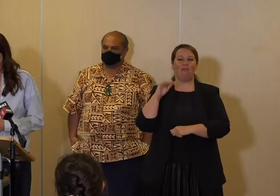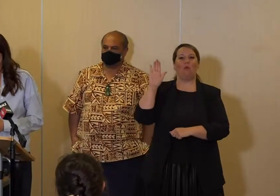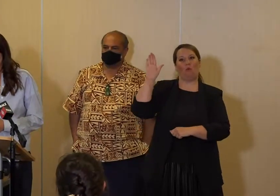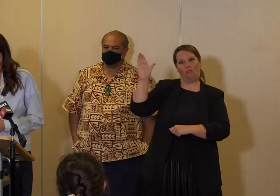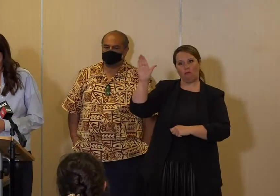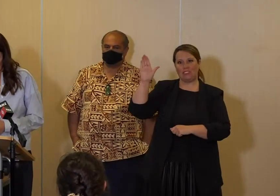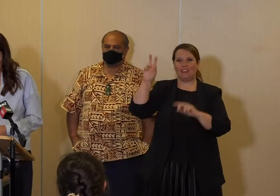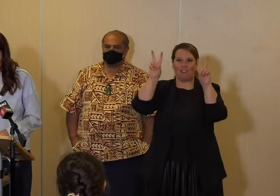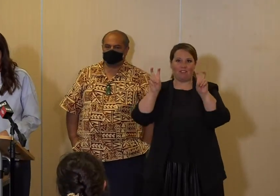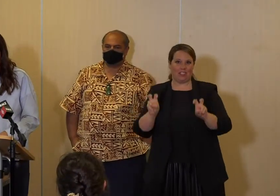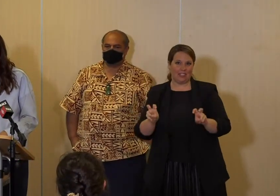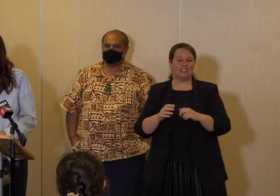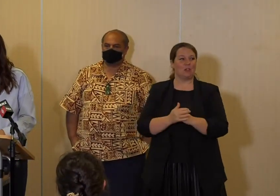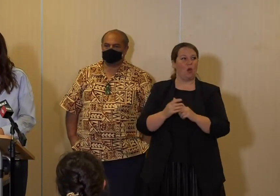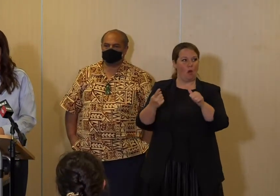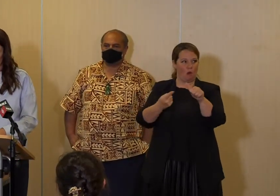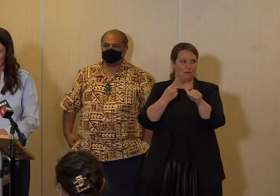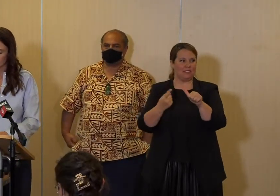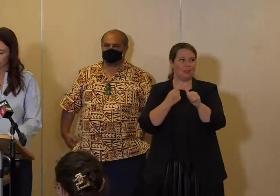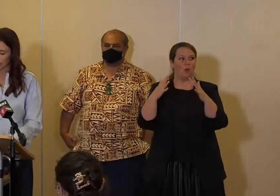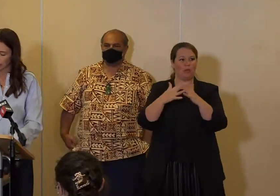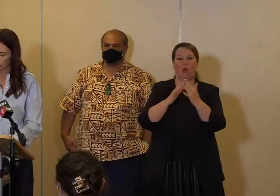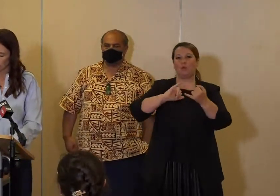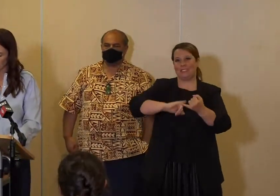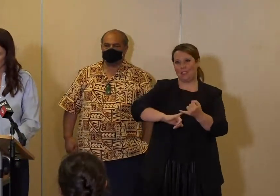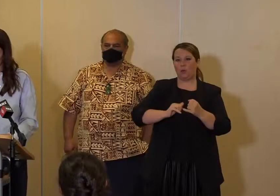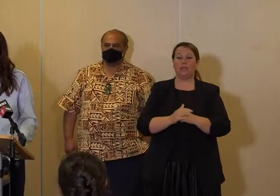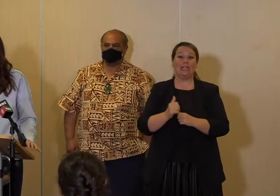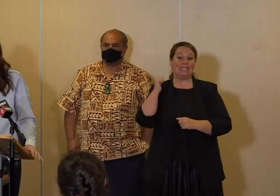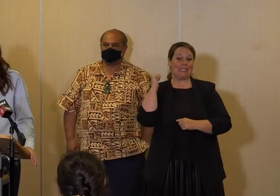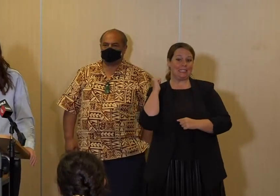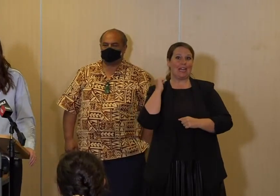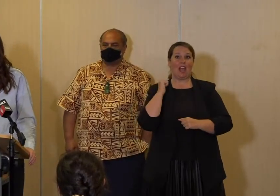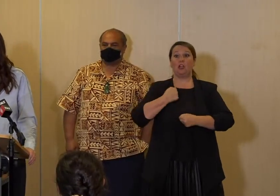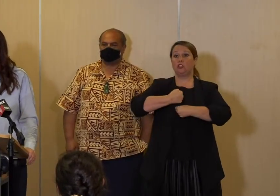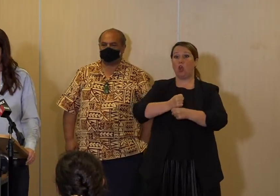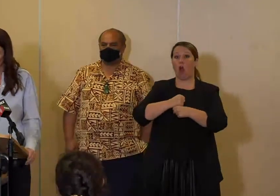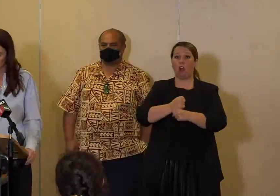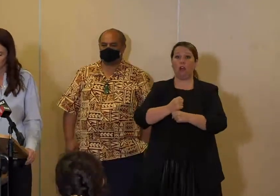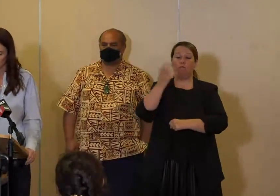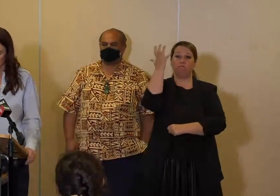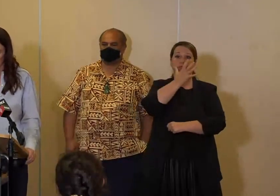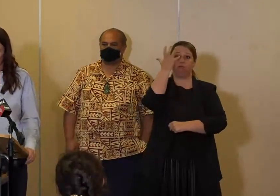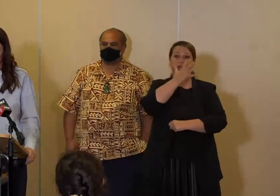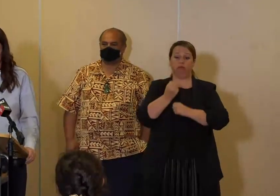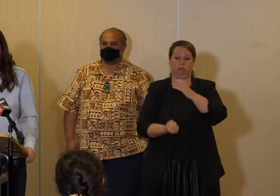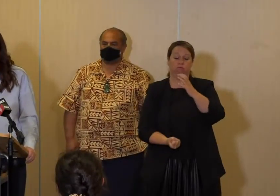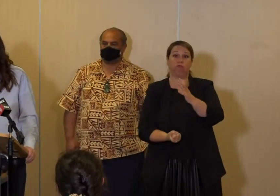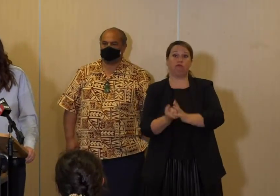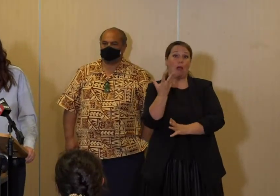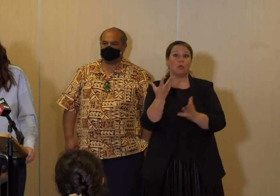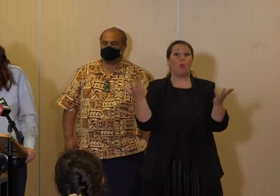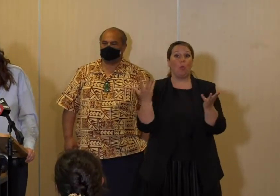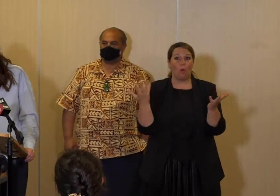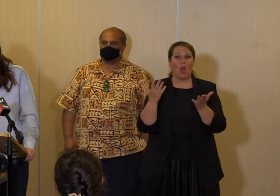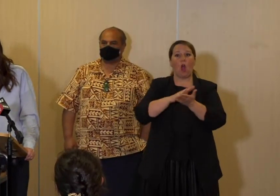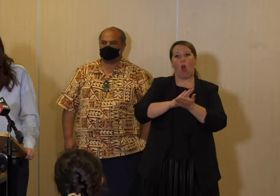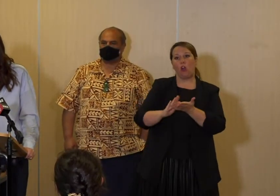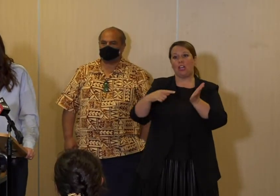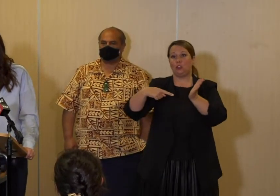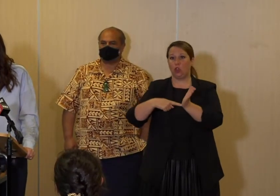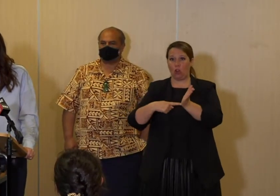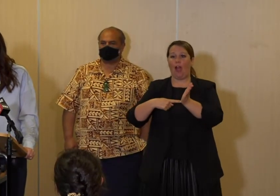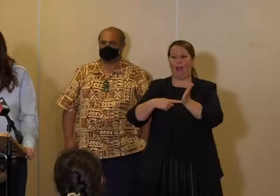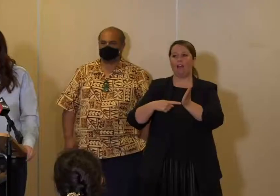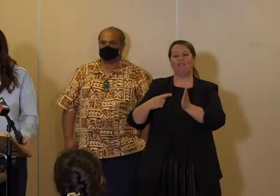Seo. Yesterday evening, a significant eruption occurred from the Hunga Tonga Hunga Ha'apai underwater